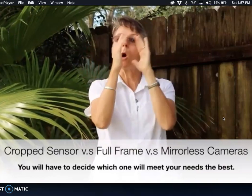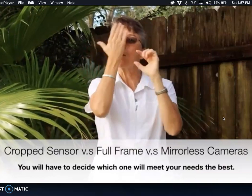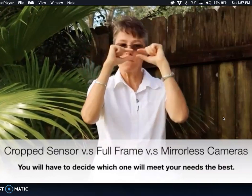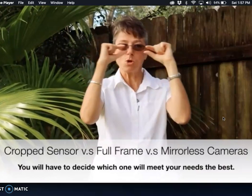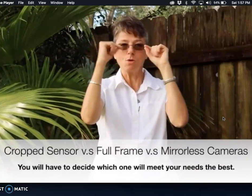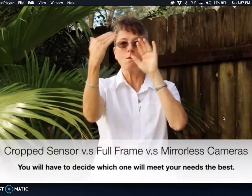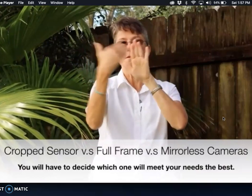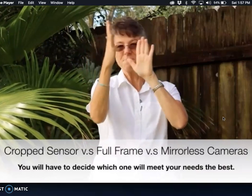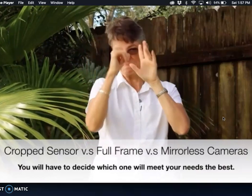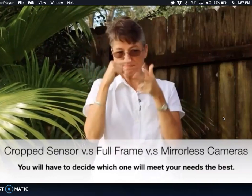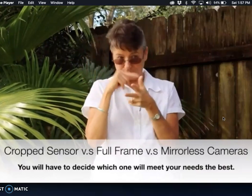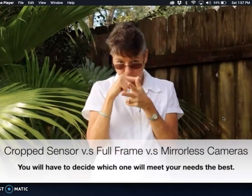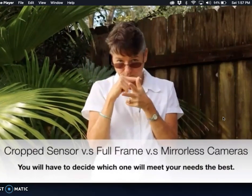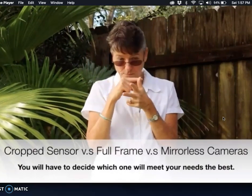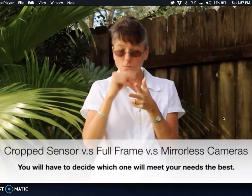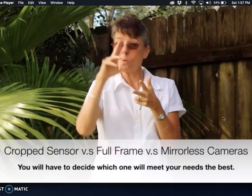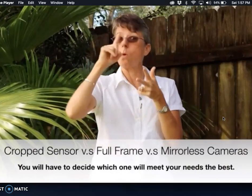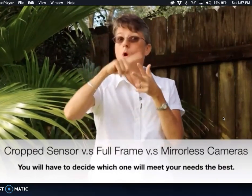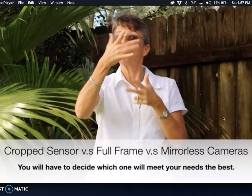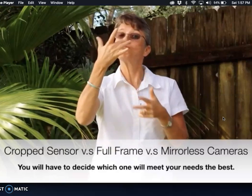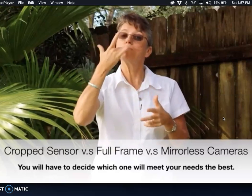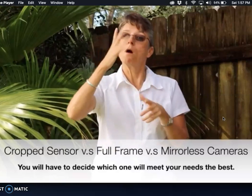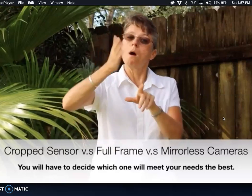So the mirror inside of it is small.